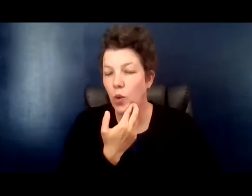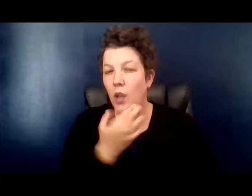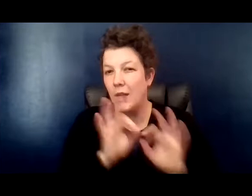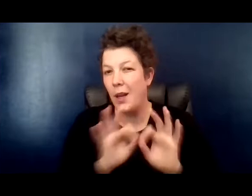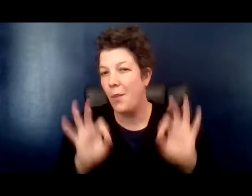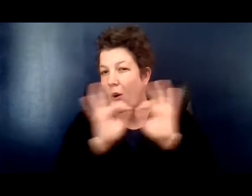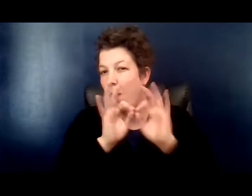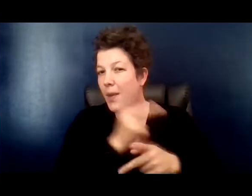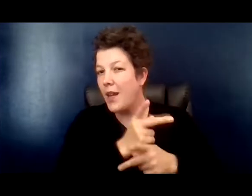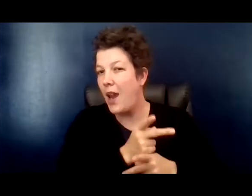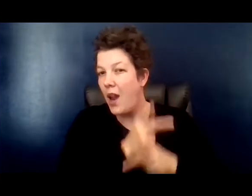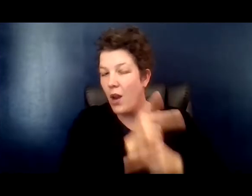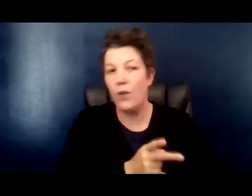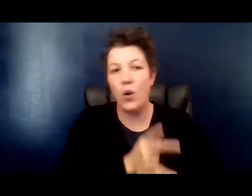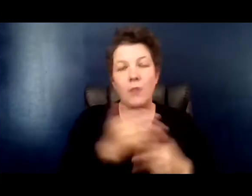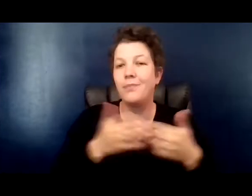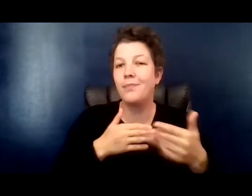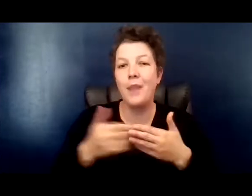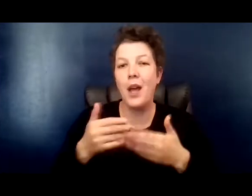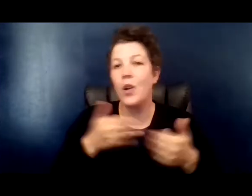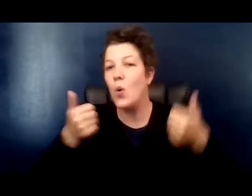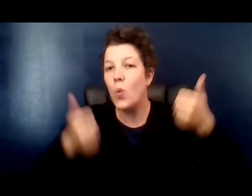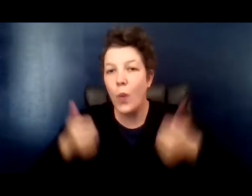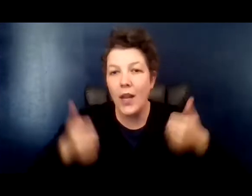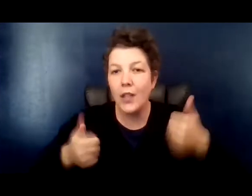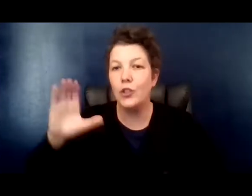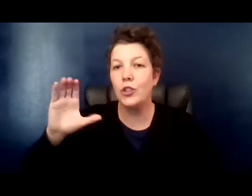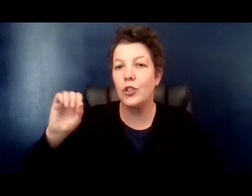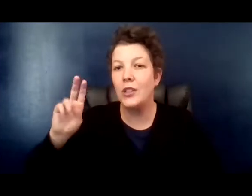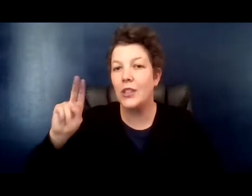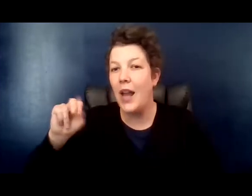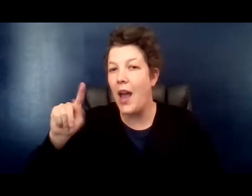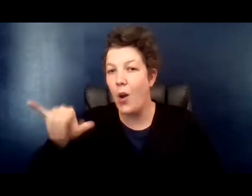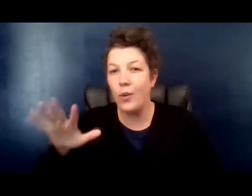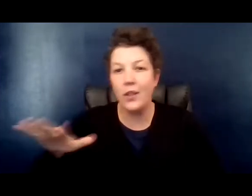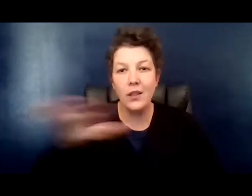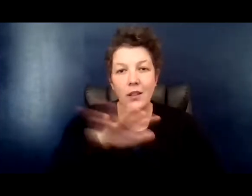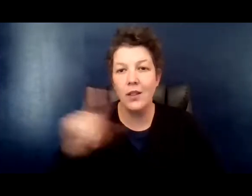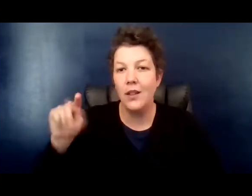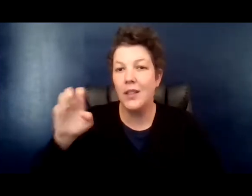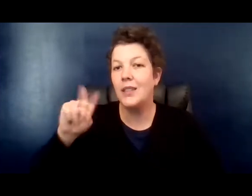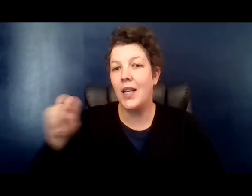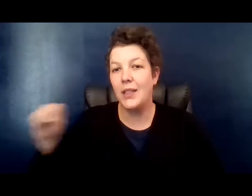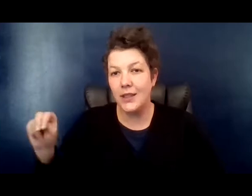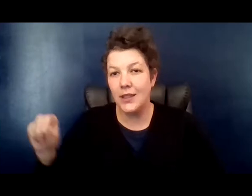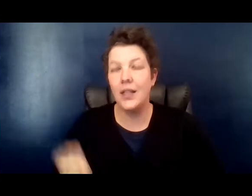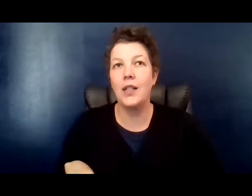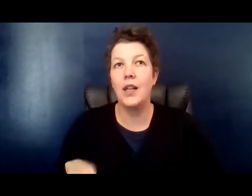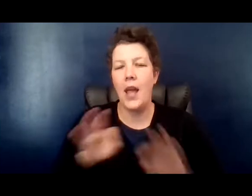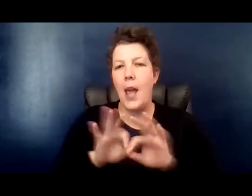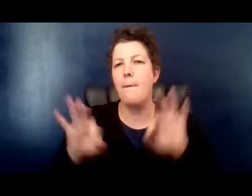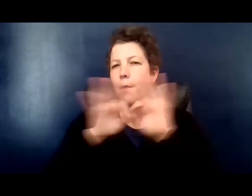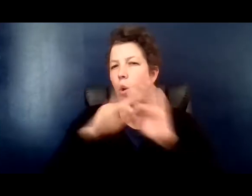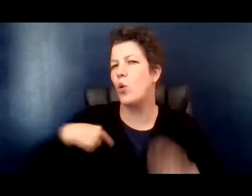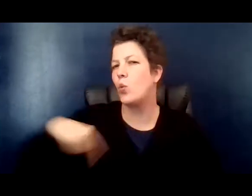in Hamilton County or Bradley County or Coffee County, wherever it may be, you know what to expect when you go there, of what you're